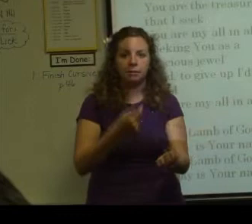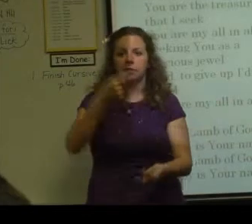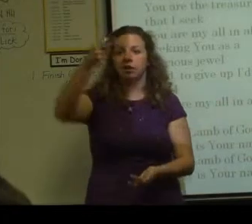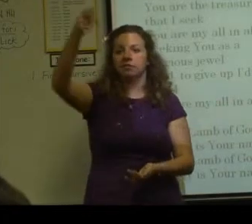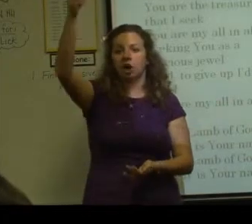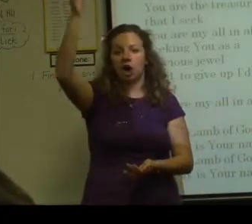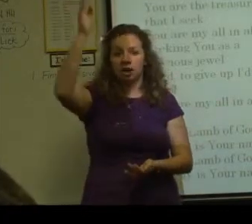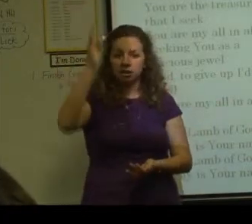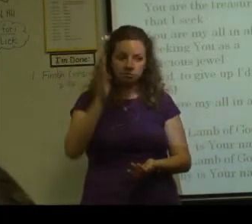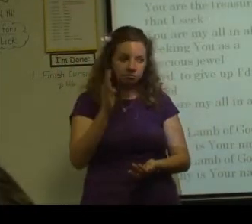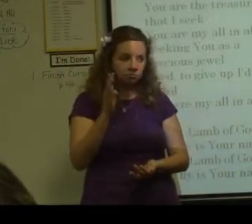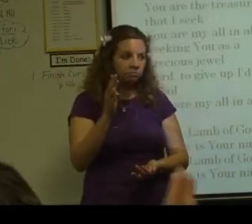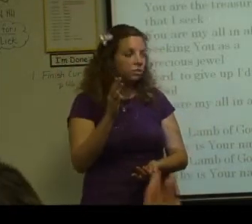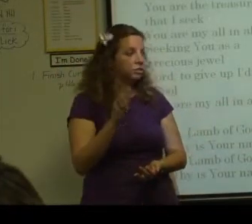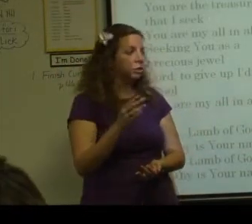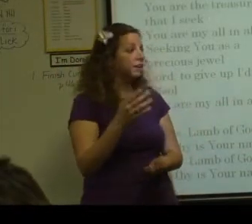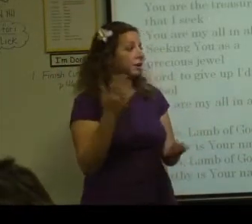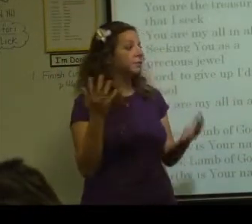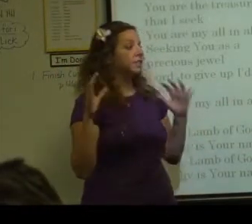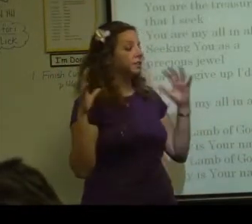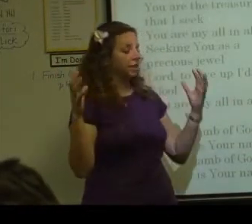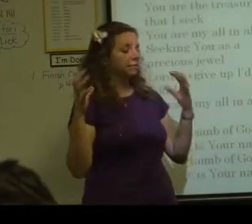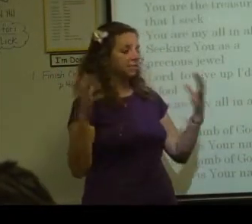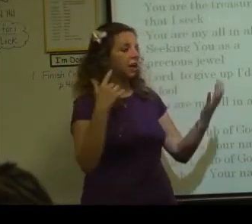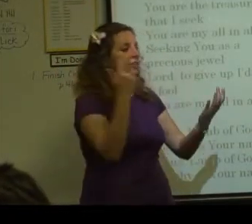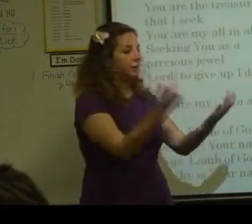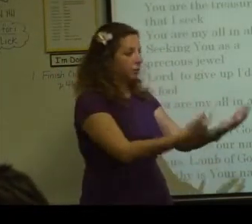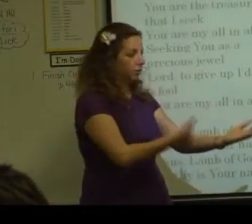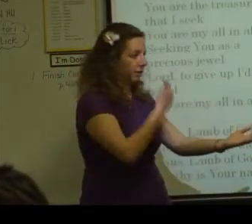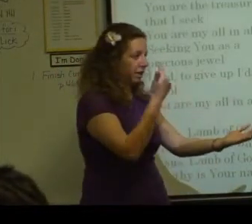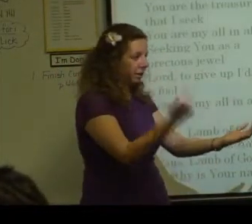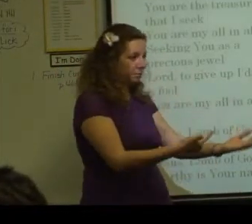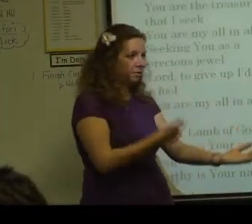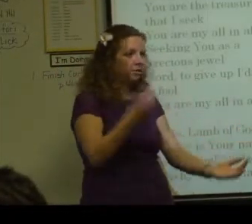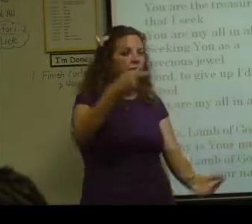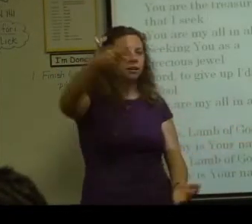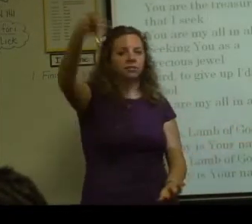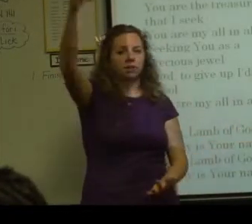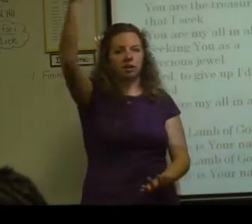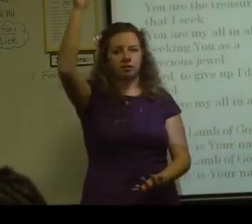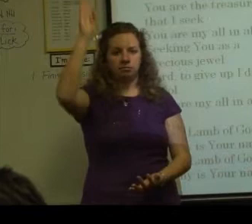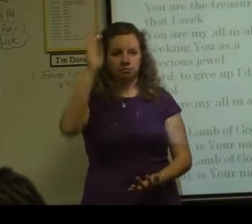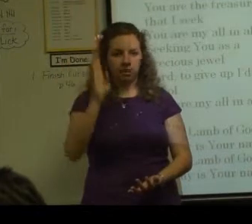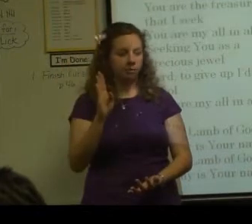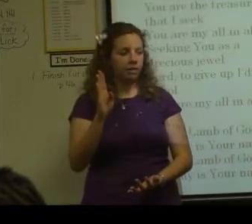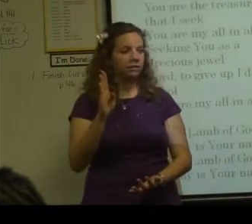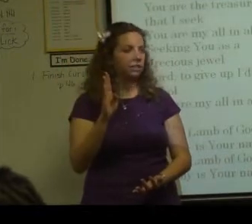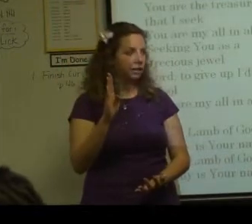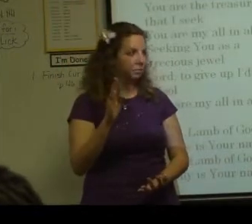Lamb of God. So if I was saying the Lamb of God, then I would go Lamb of God. That way, Lamb of